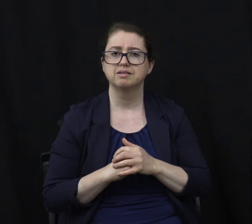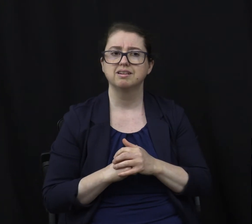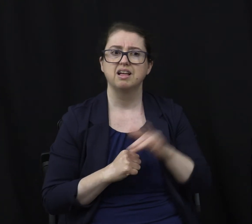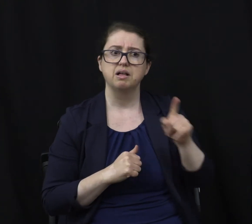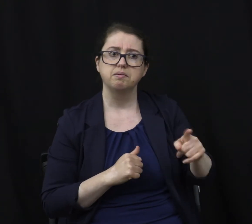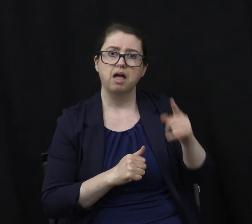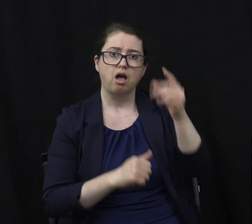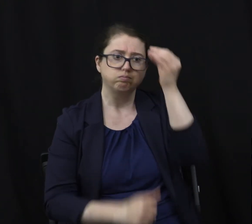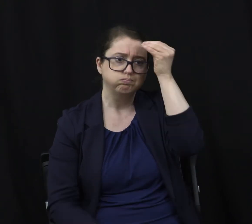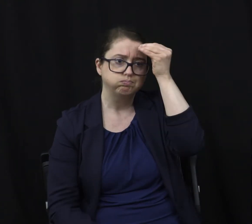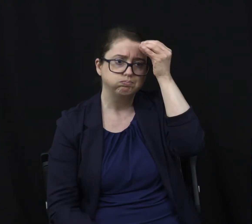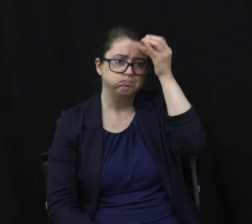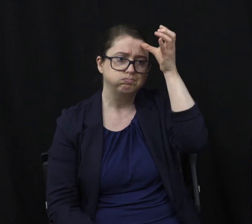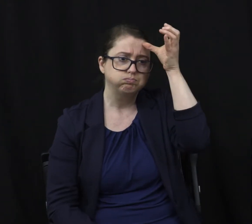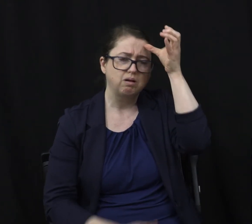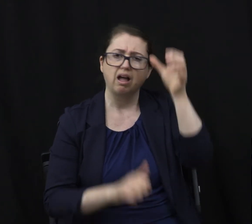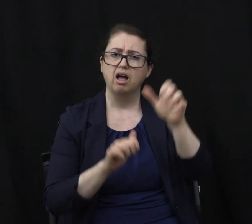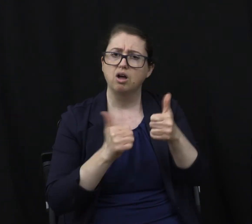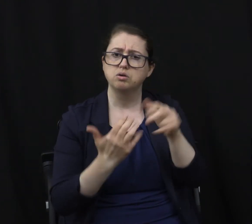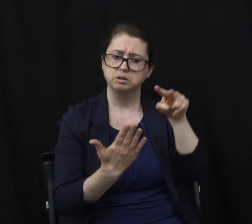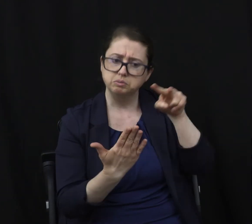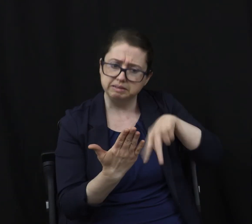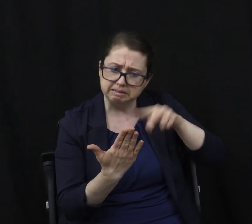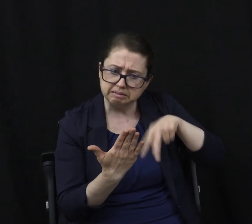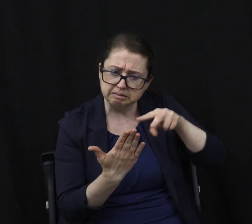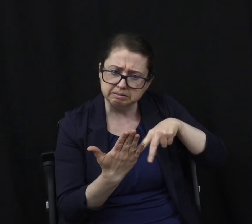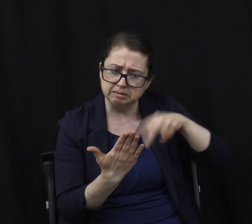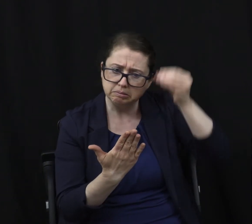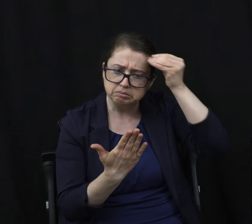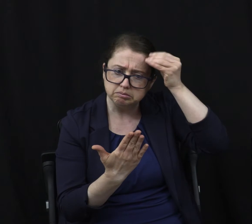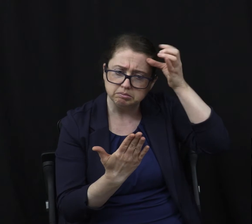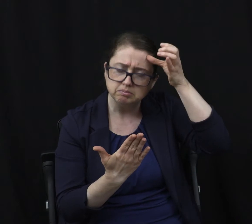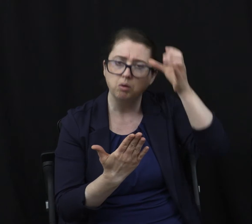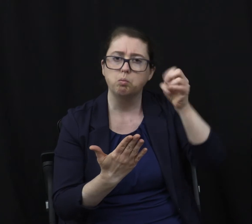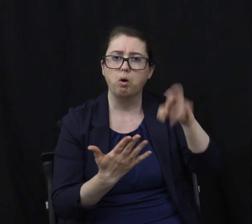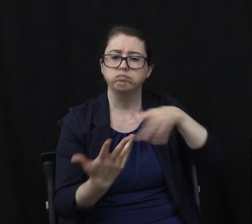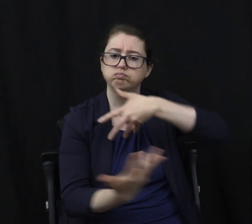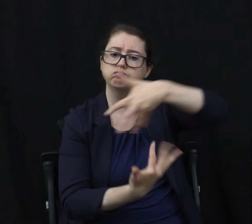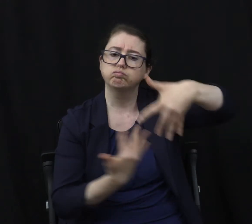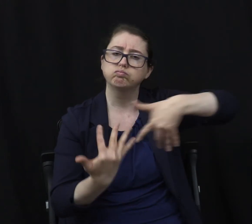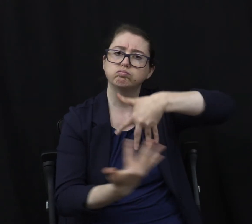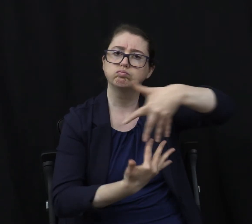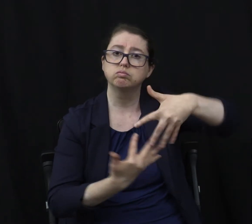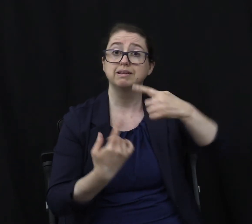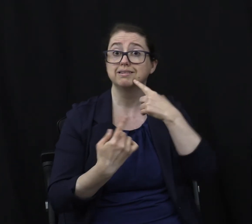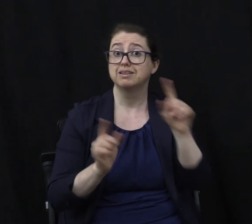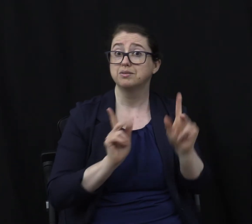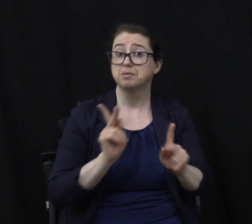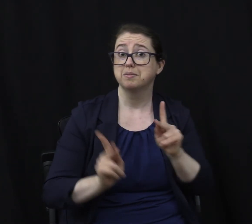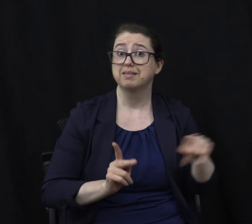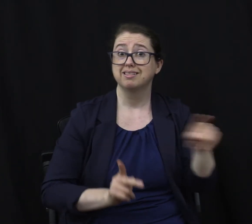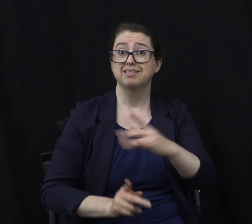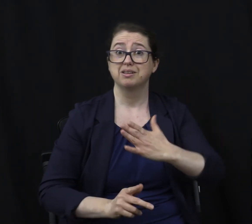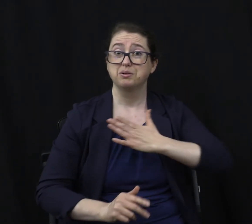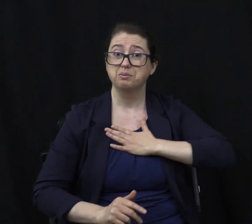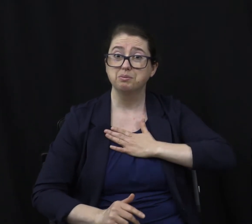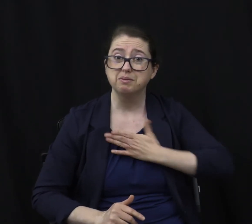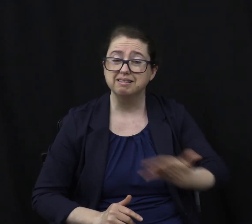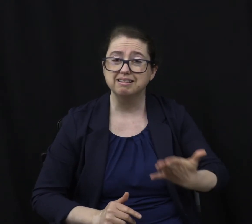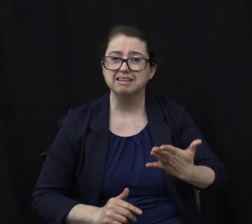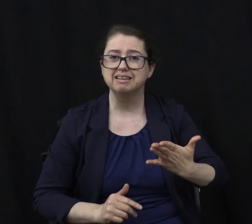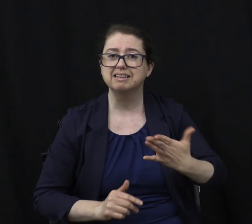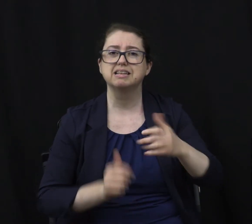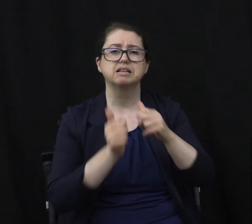reading and engaging with others. Successful people, they're willing to follow best practices and